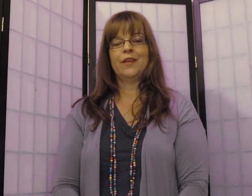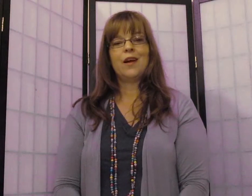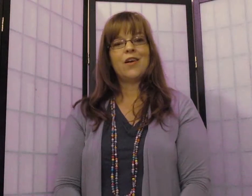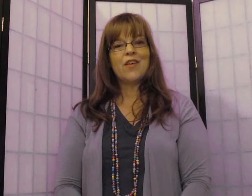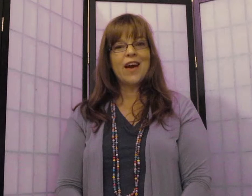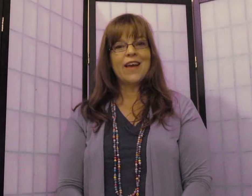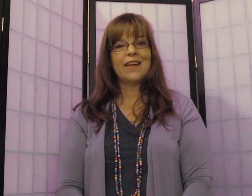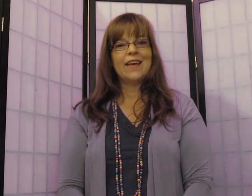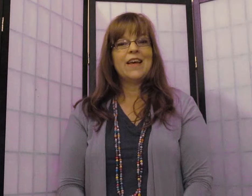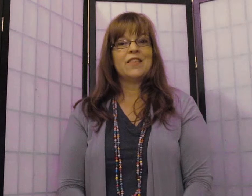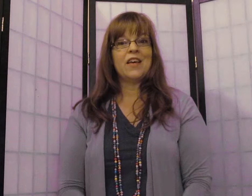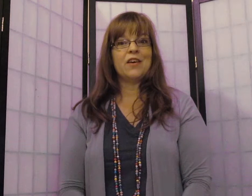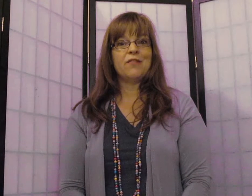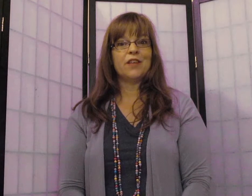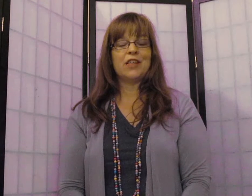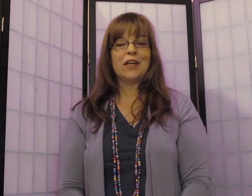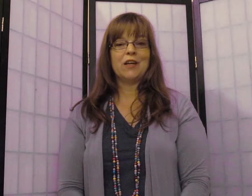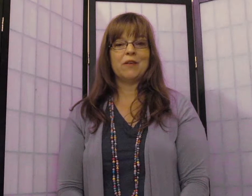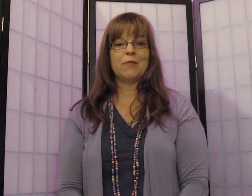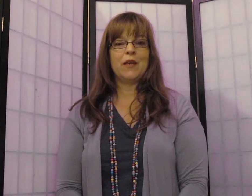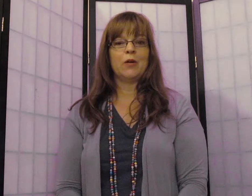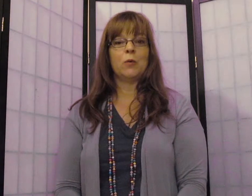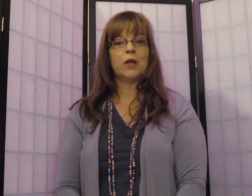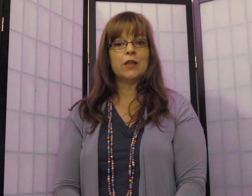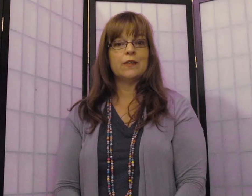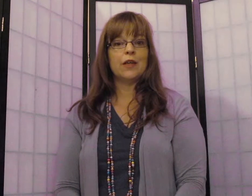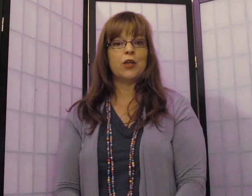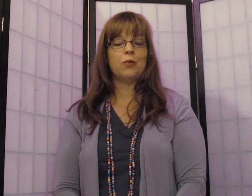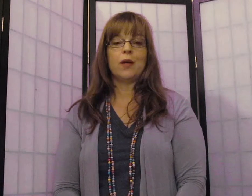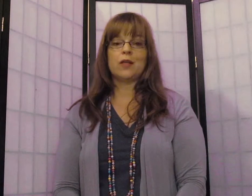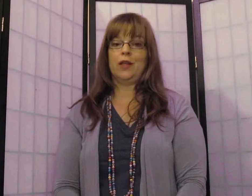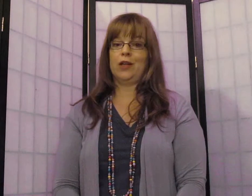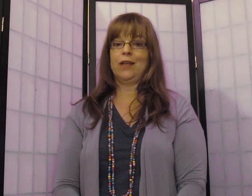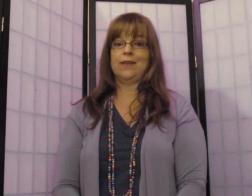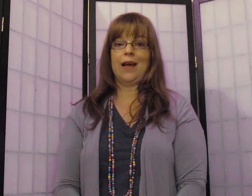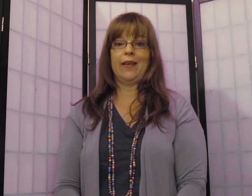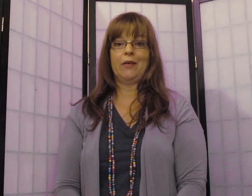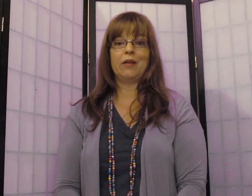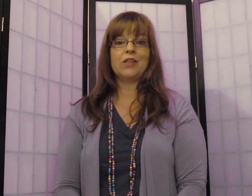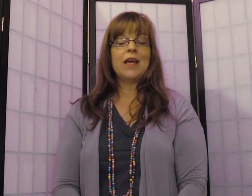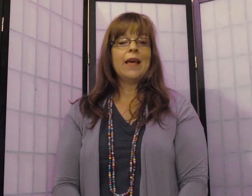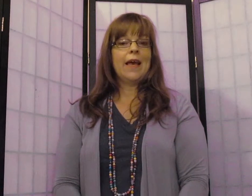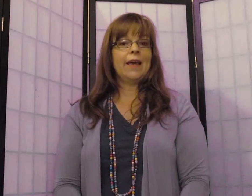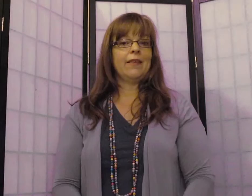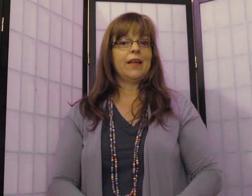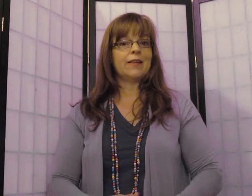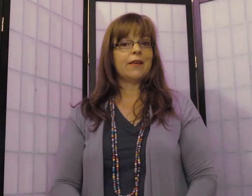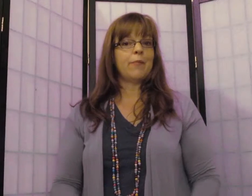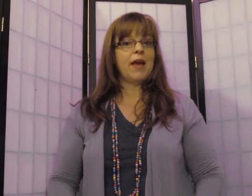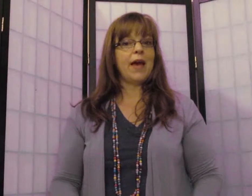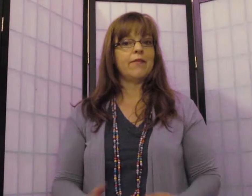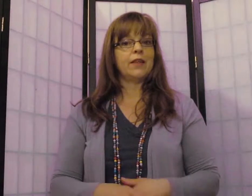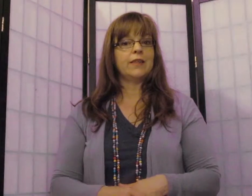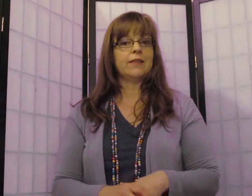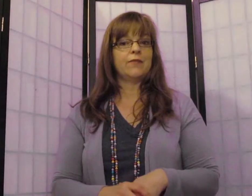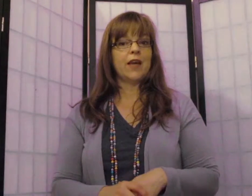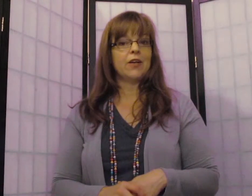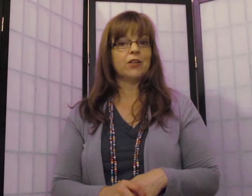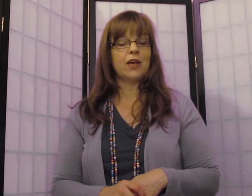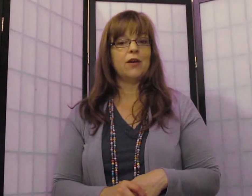All right, thank you for sharing with me the words that you want to learn in sign language. And the next time I have a list of 10 or so,